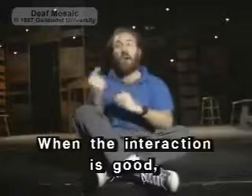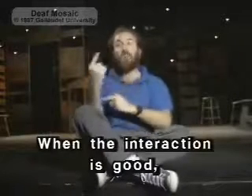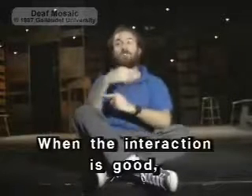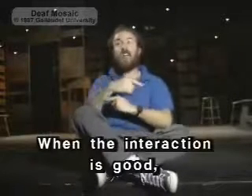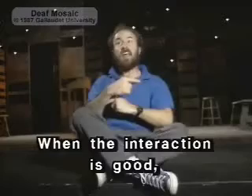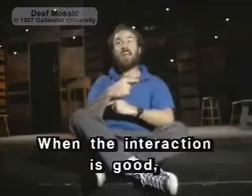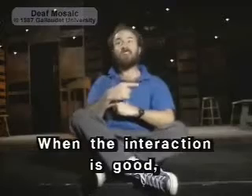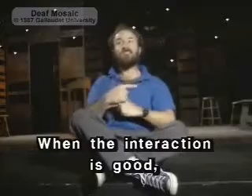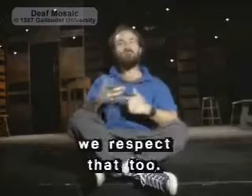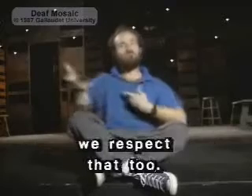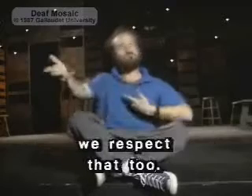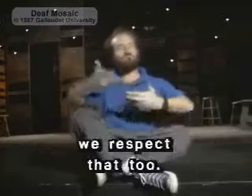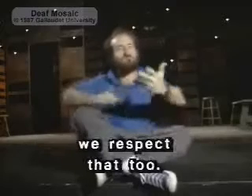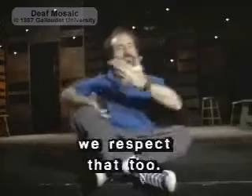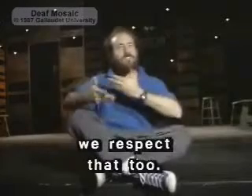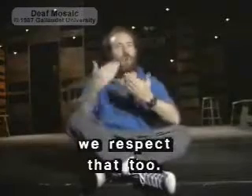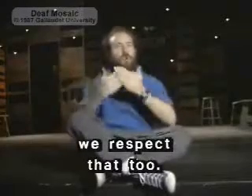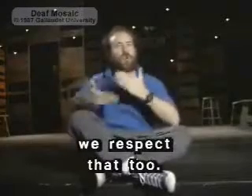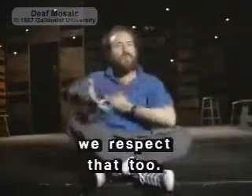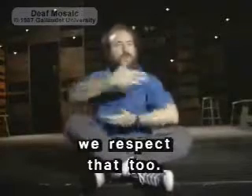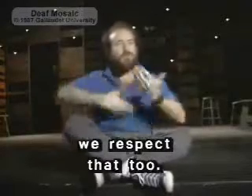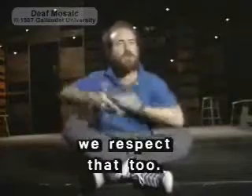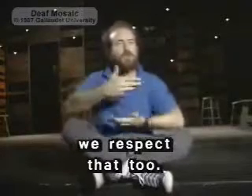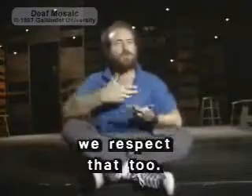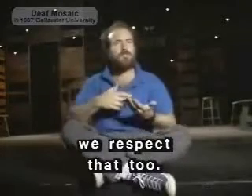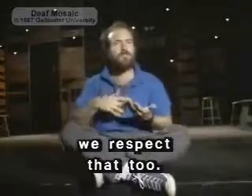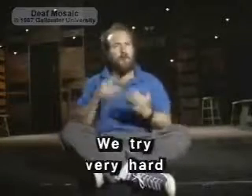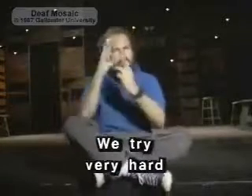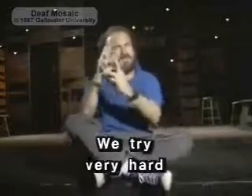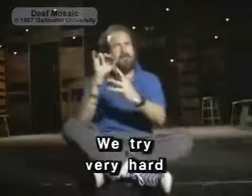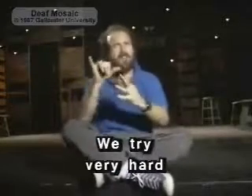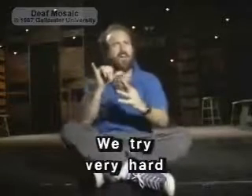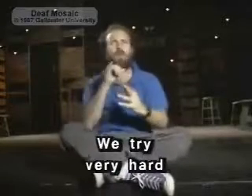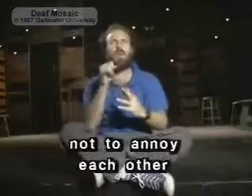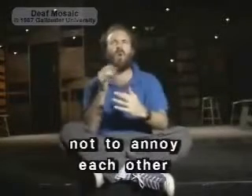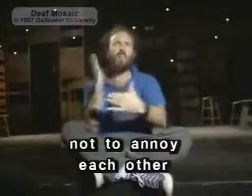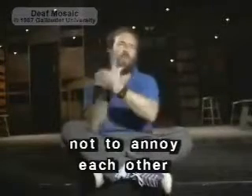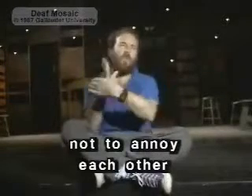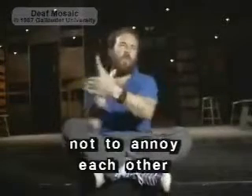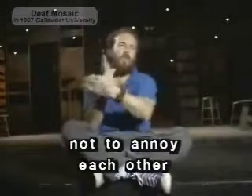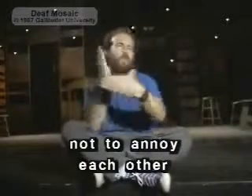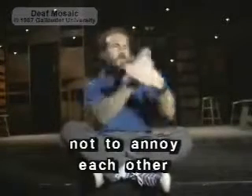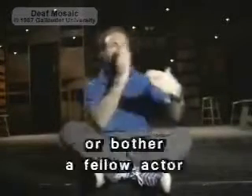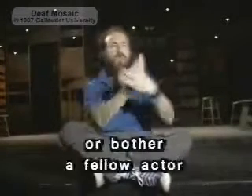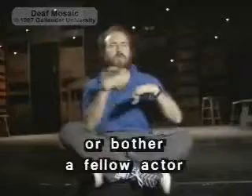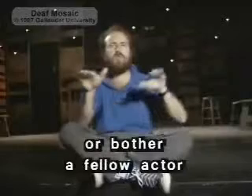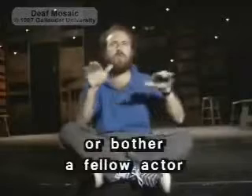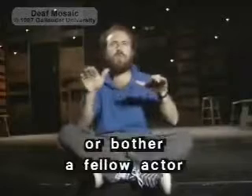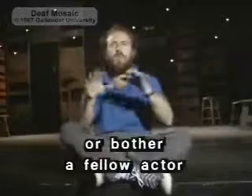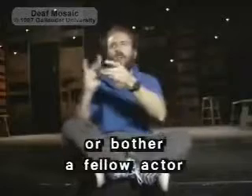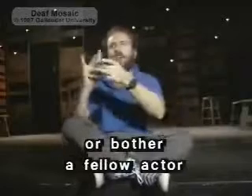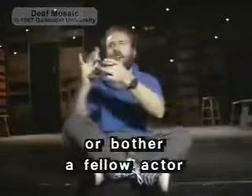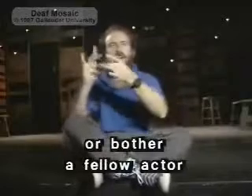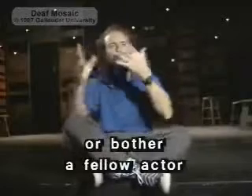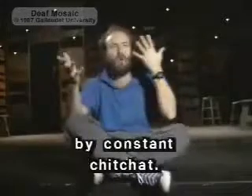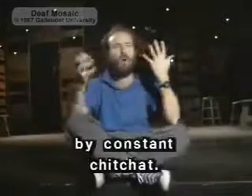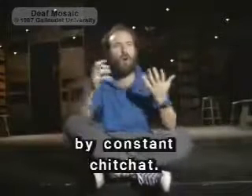good, we respect that, too. We try very hard not to know each other or bother a fellow actor by constant